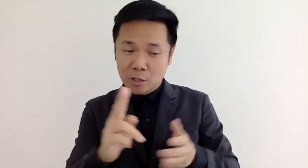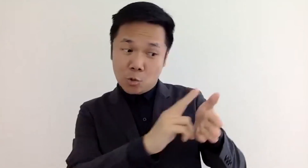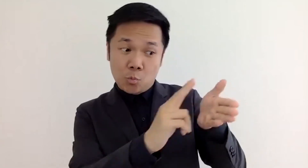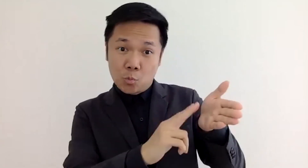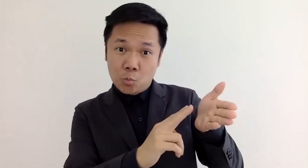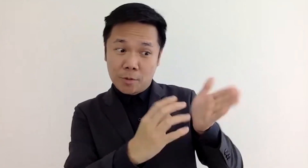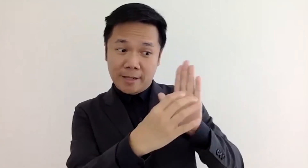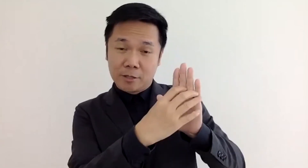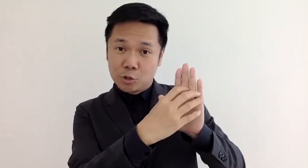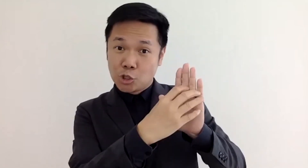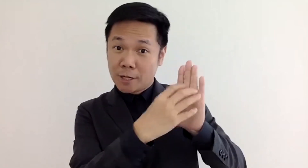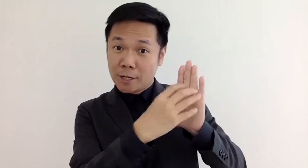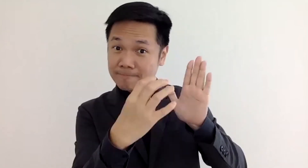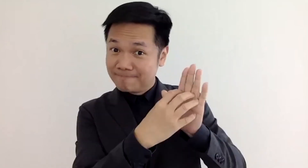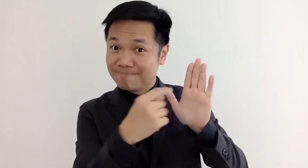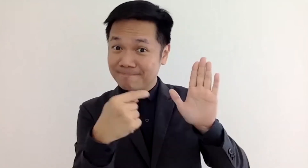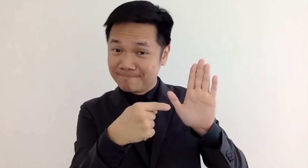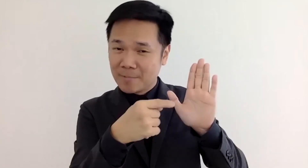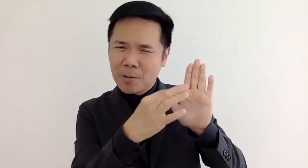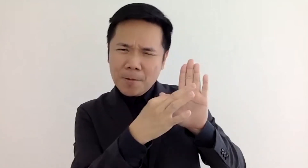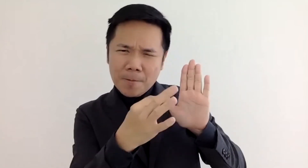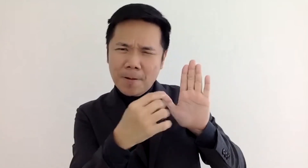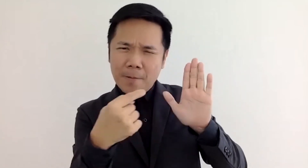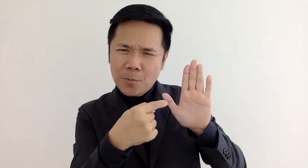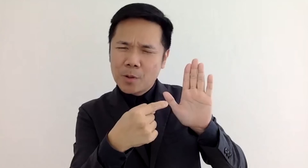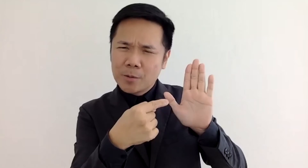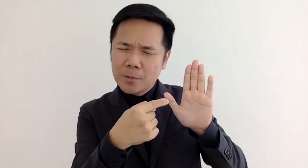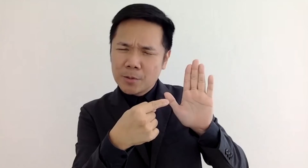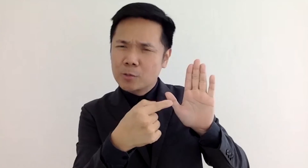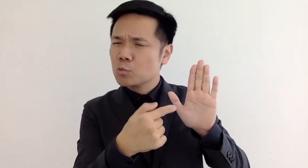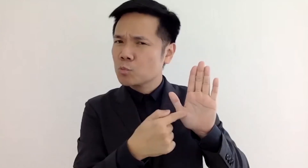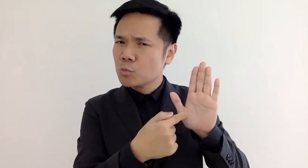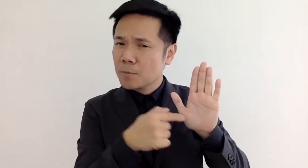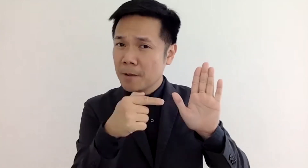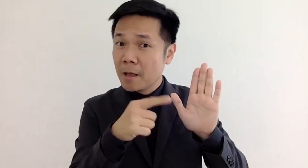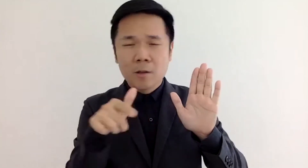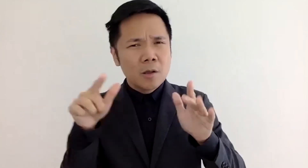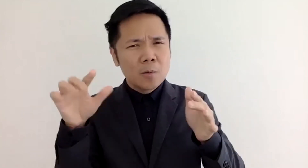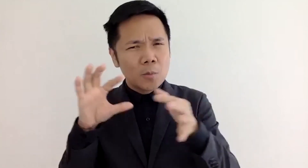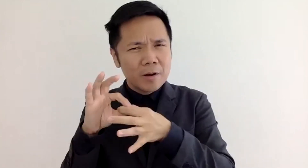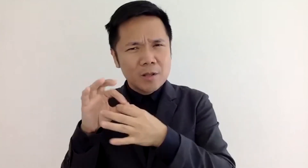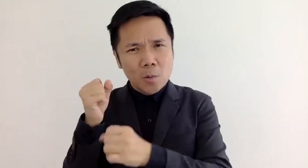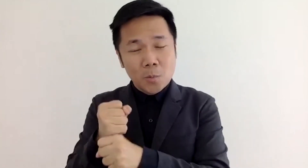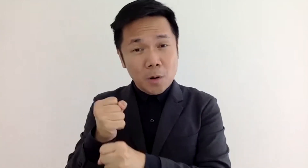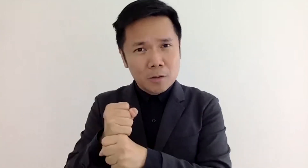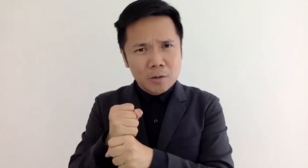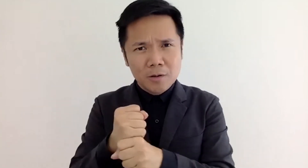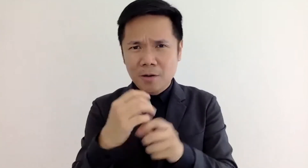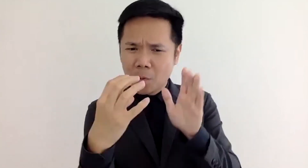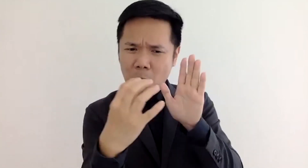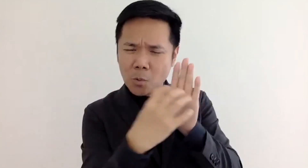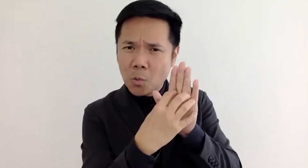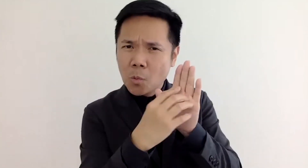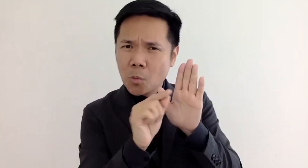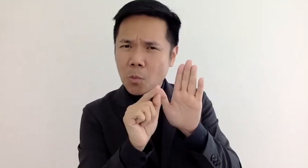of Persons with Disabilities does it state of employment? I mean, which article deals with